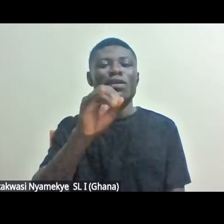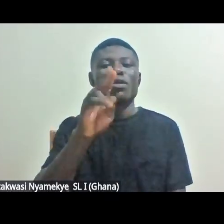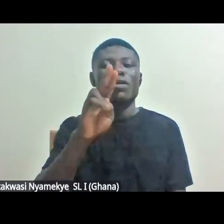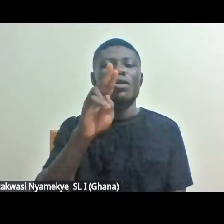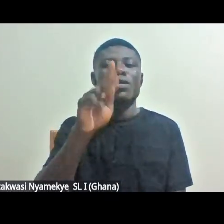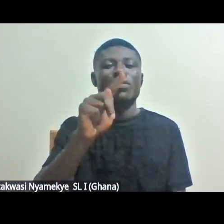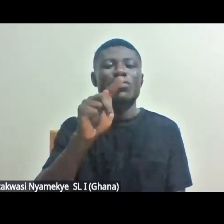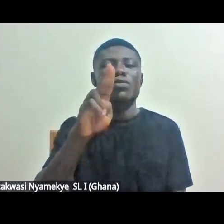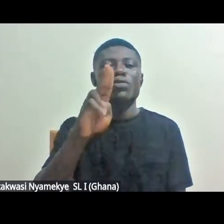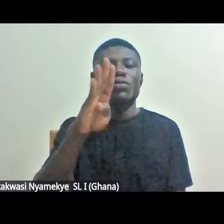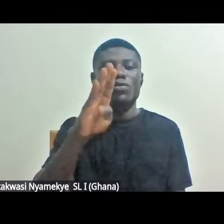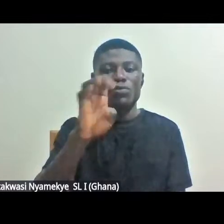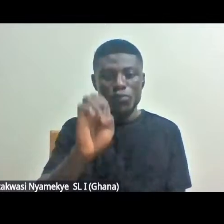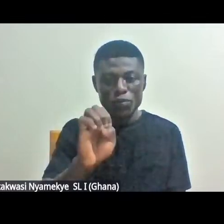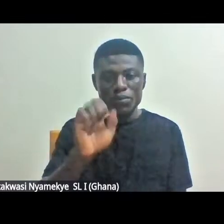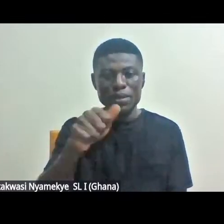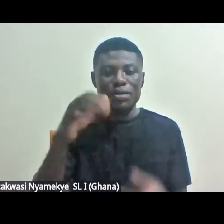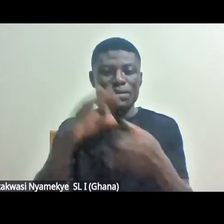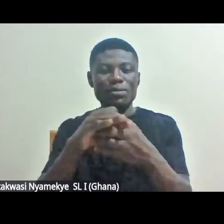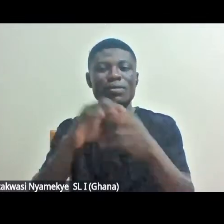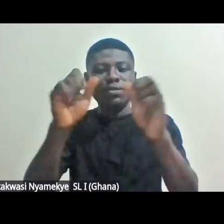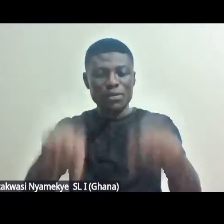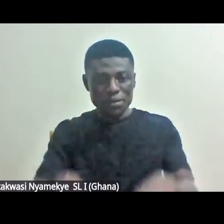so that you can catch up.